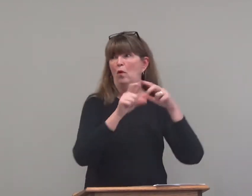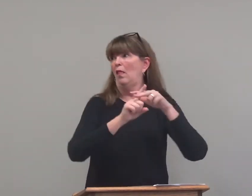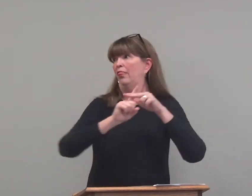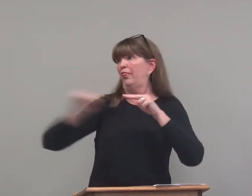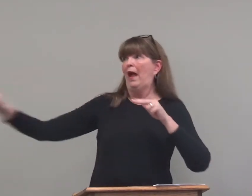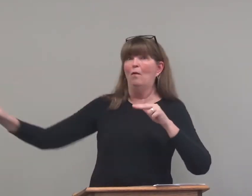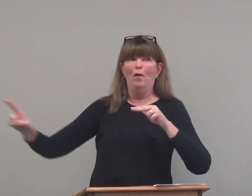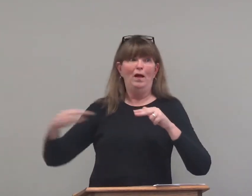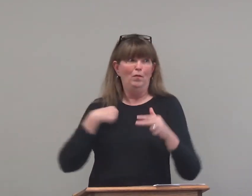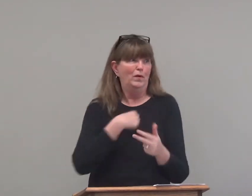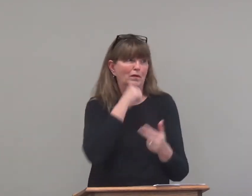pain.